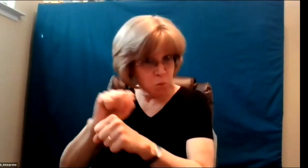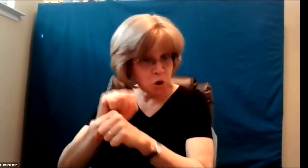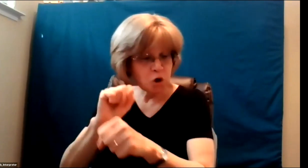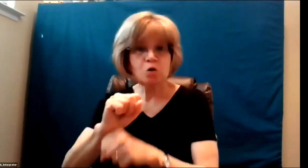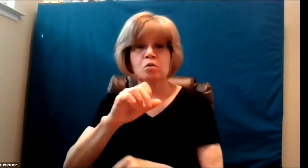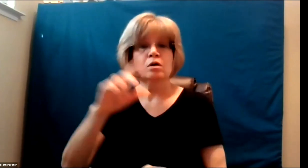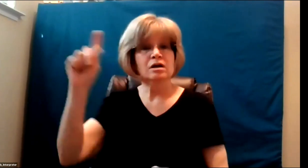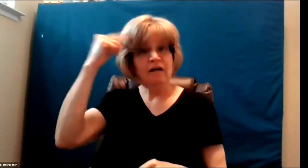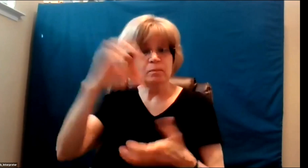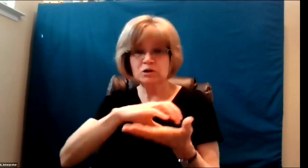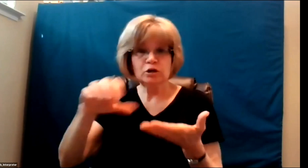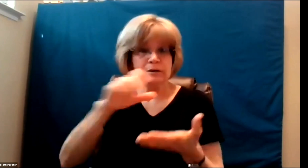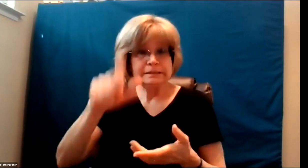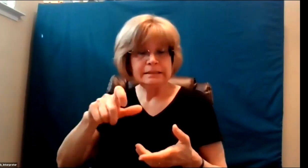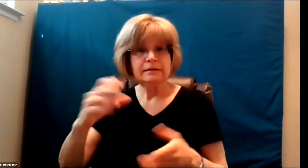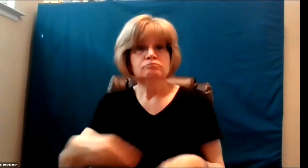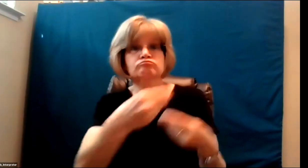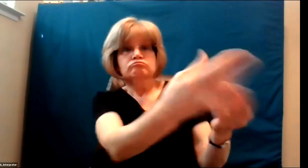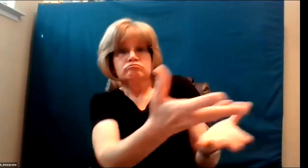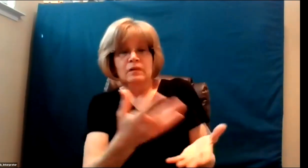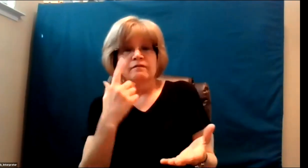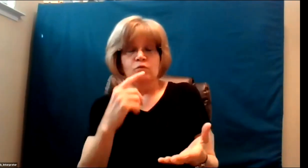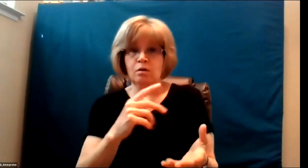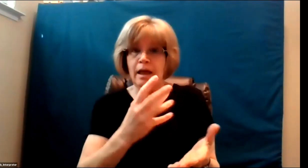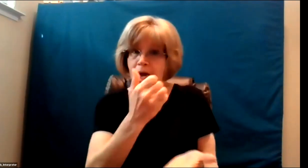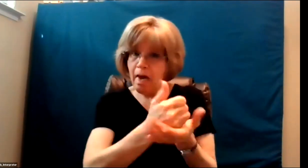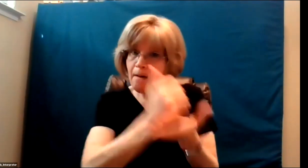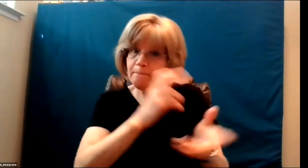that directly helped persons in need. Thank you.